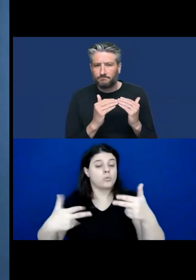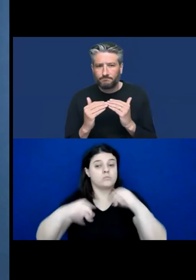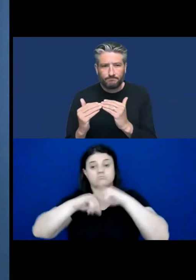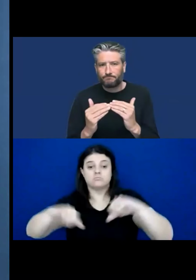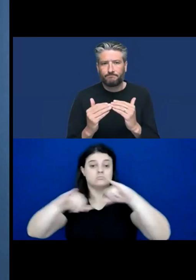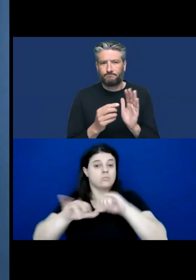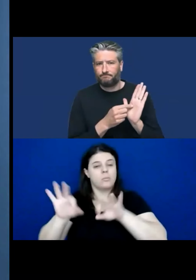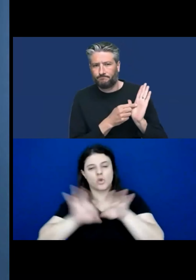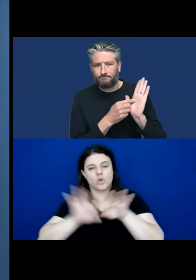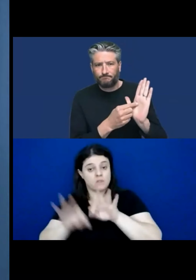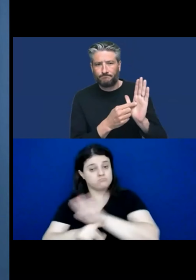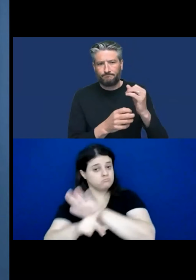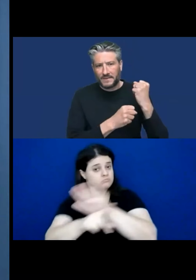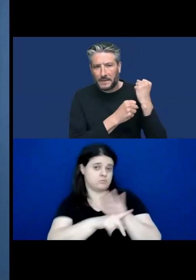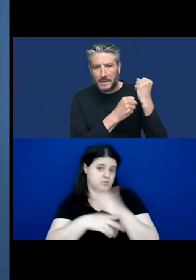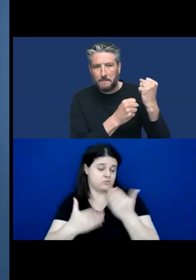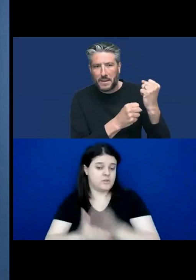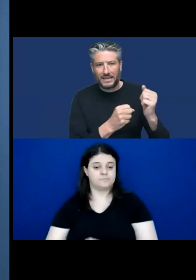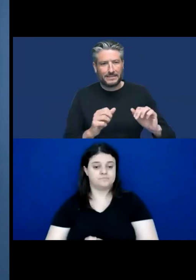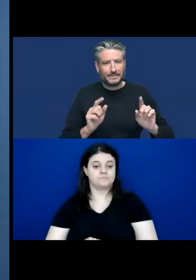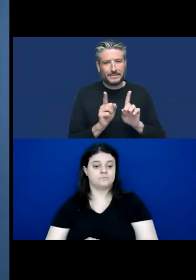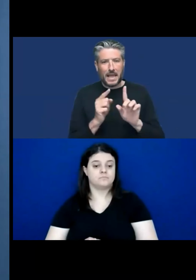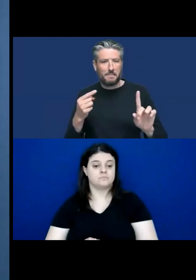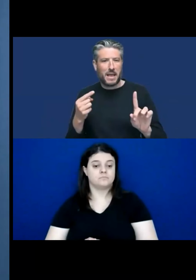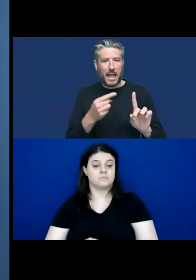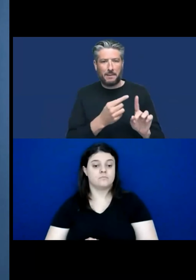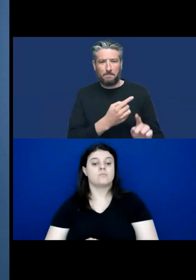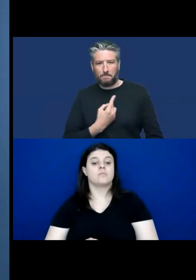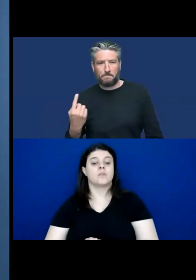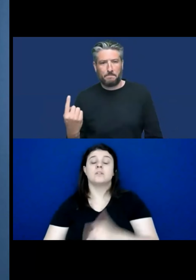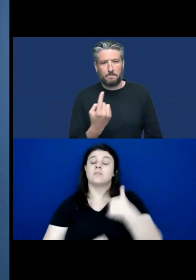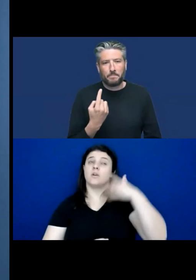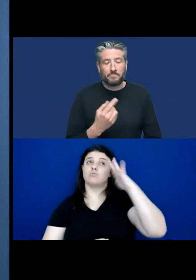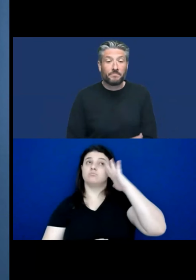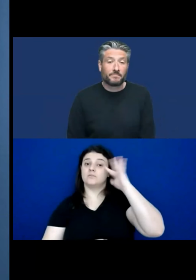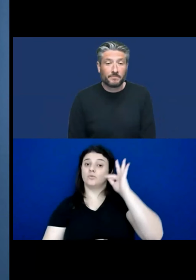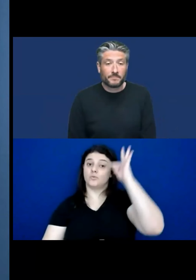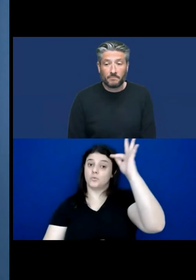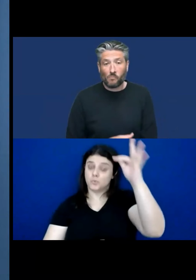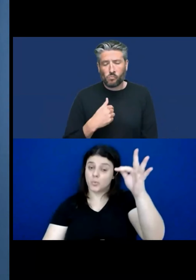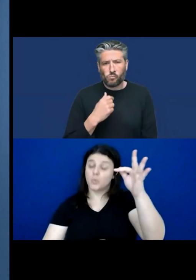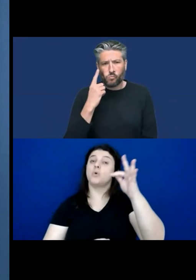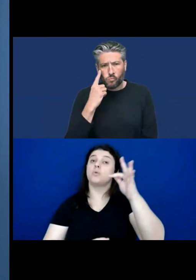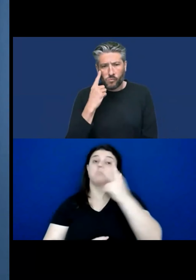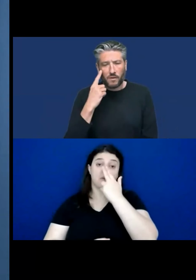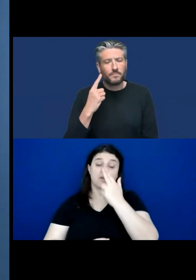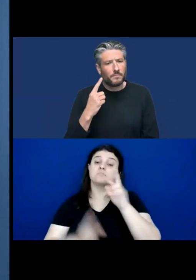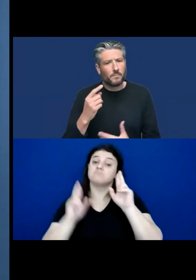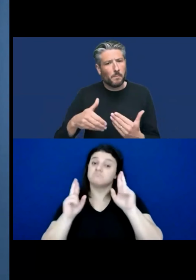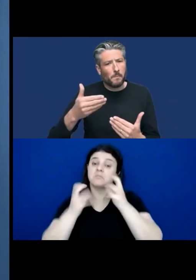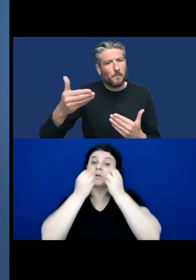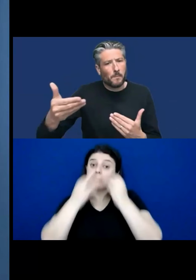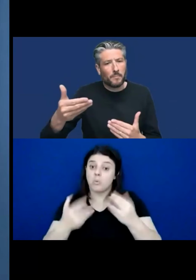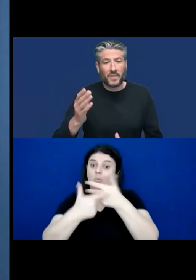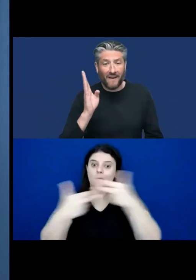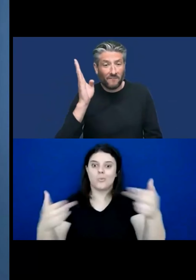projects. So when I look into our future, I see good things coming. For example, within EDBU, we have